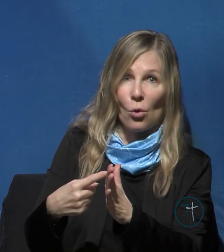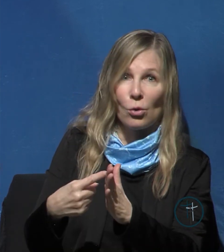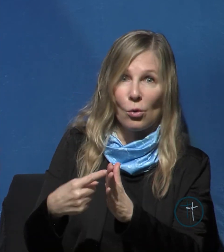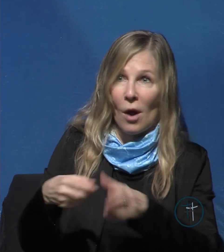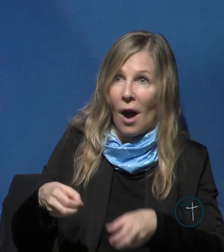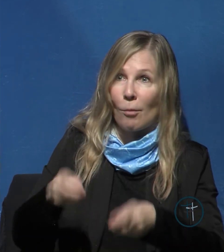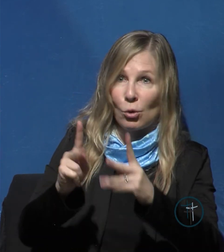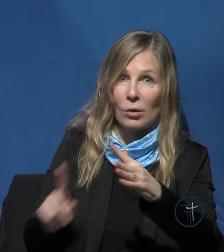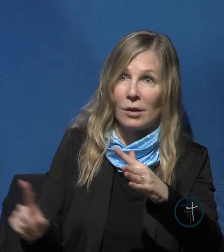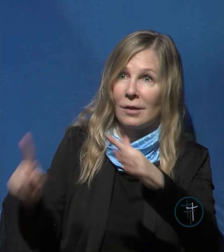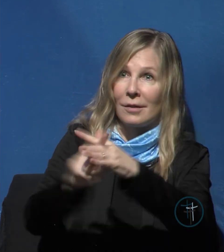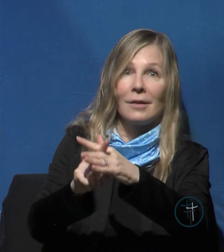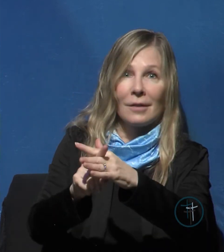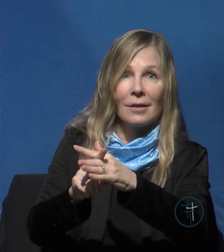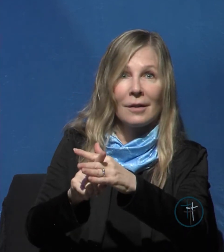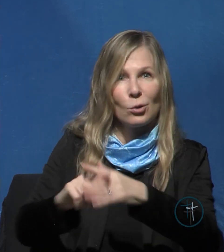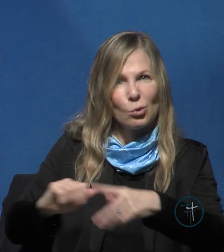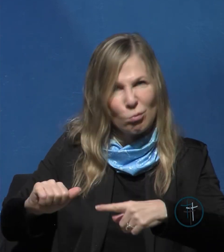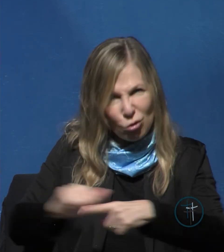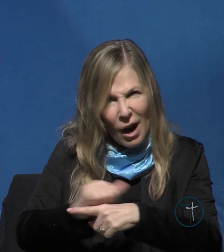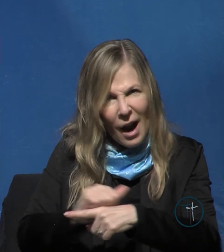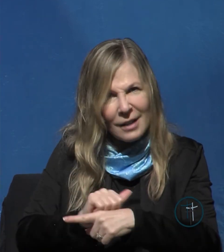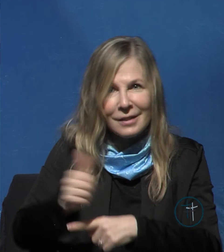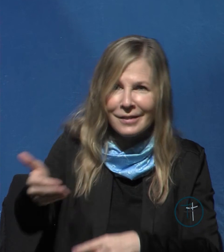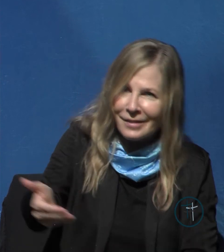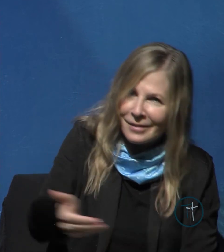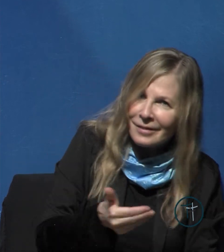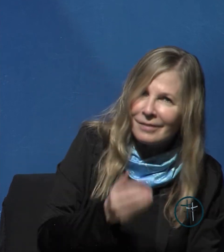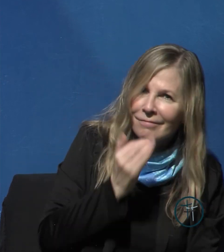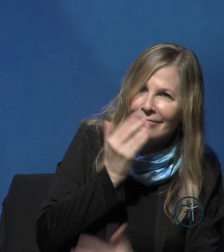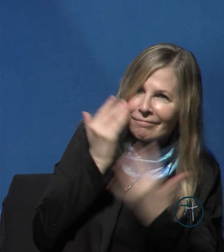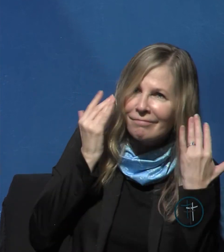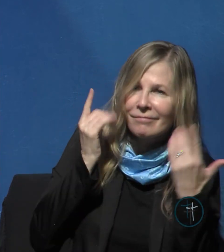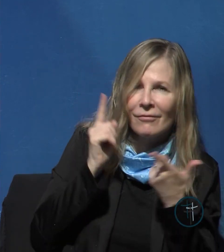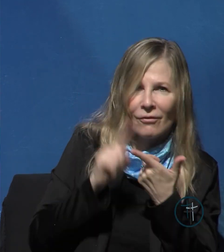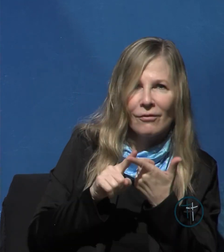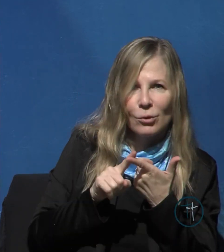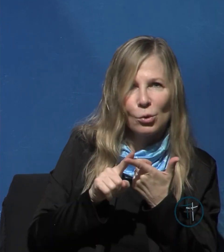way to practice generosity towards strangers.